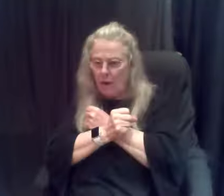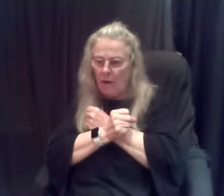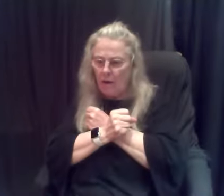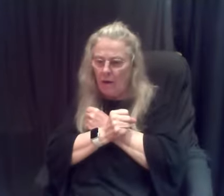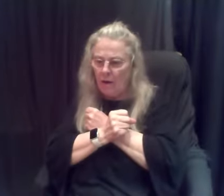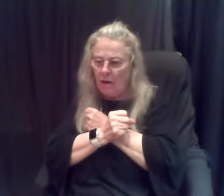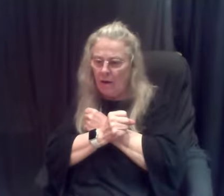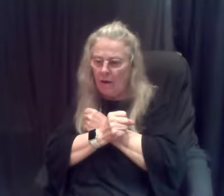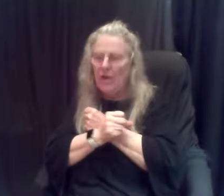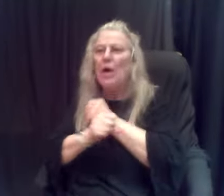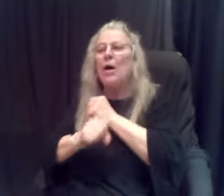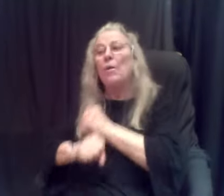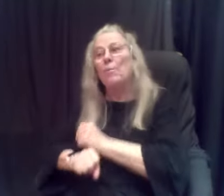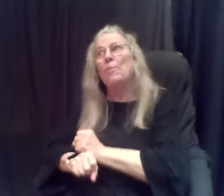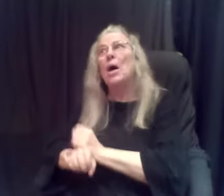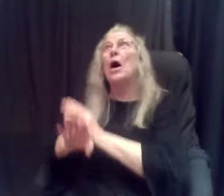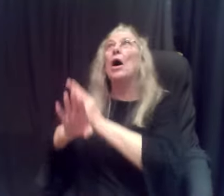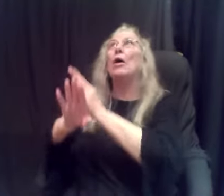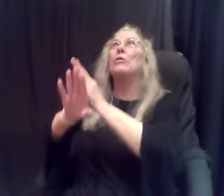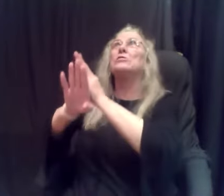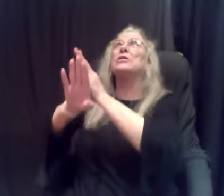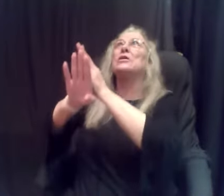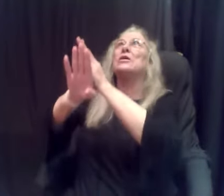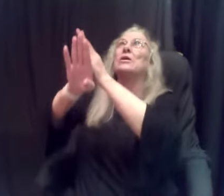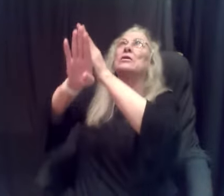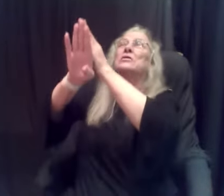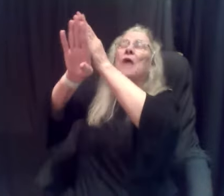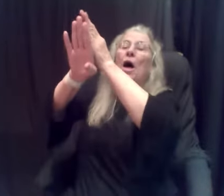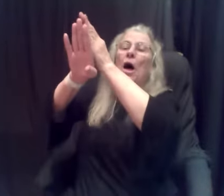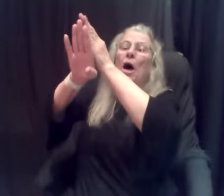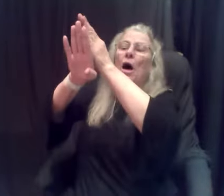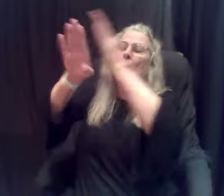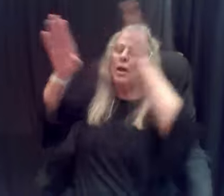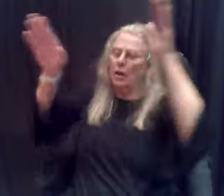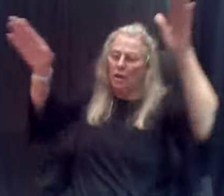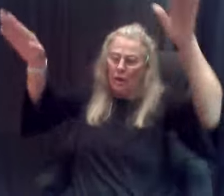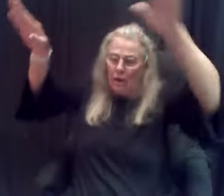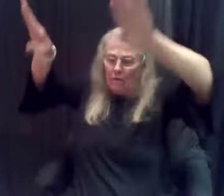love. Mountains high,